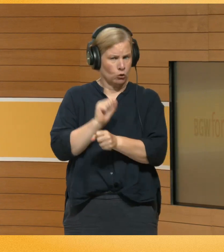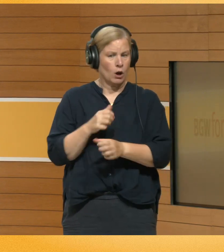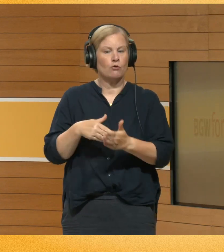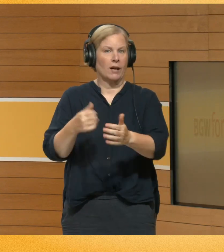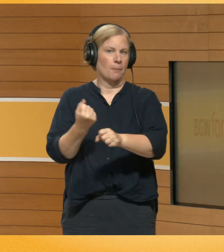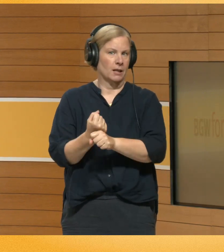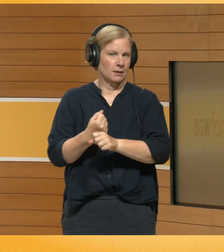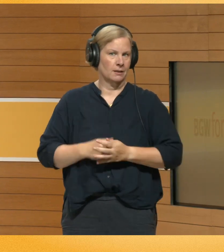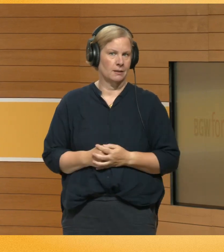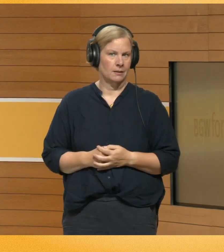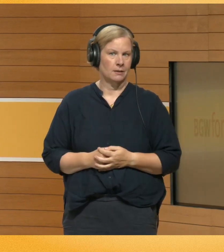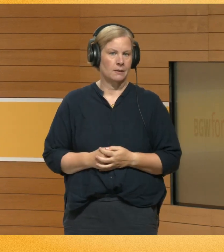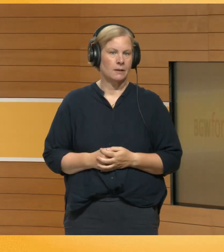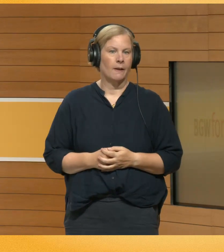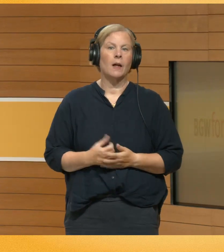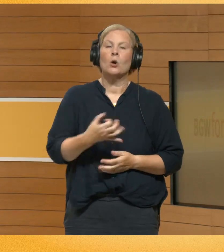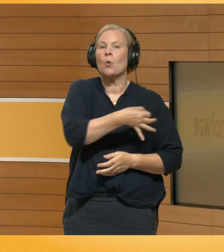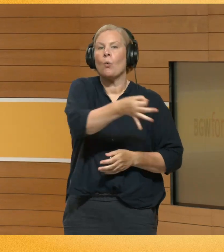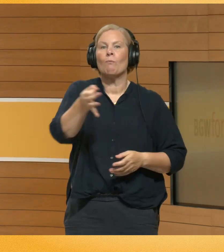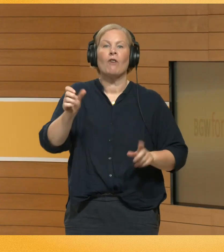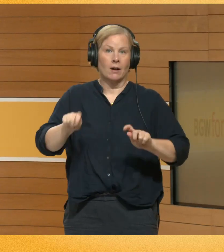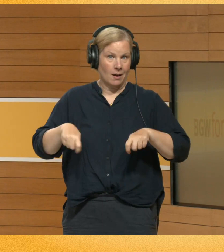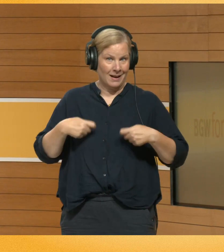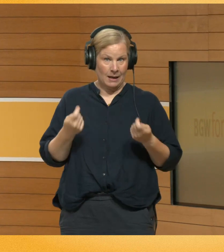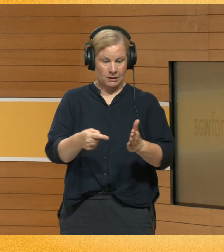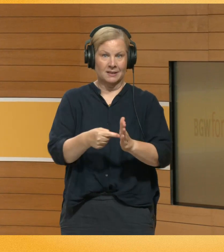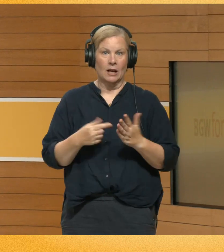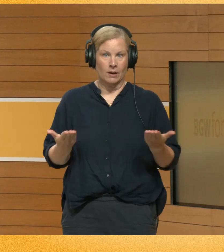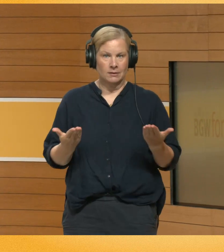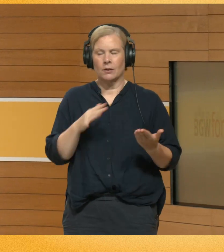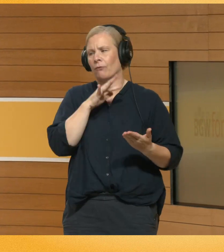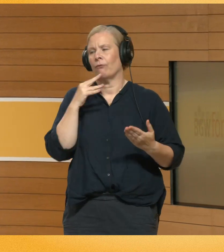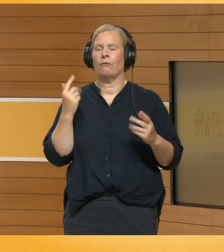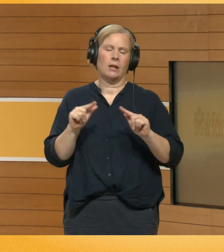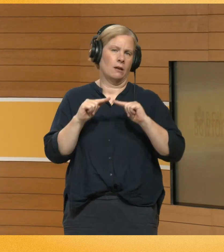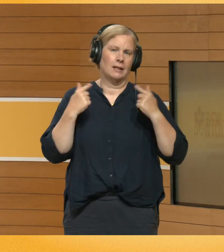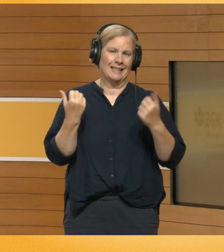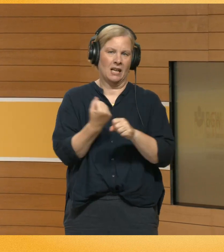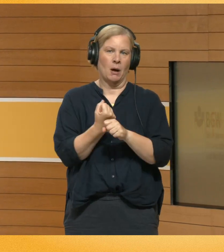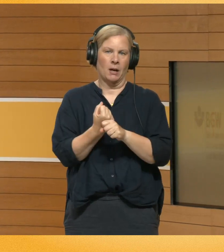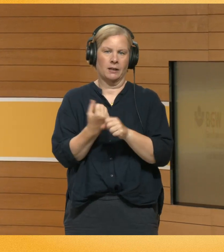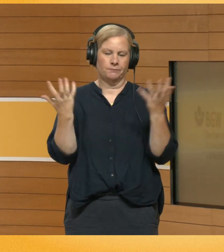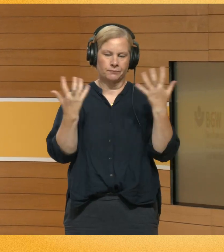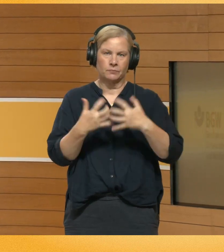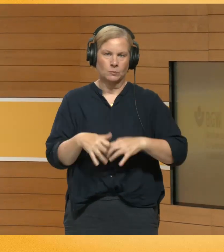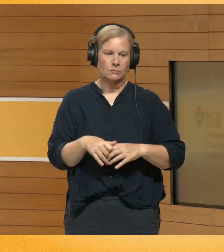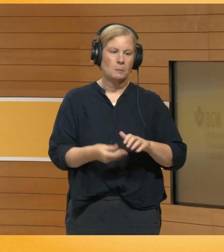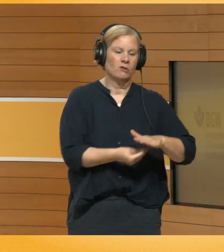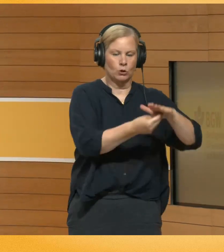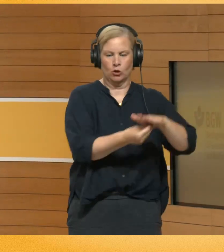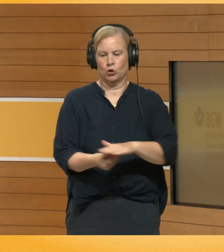teamwork and mutual support from colleagues was a key approach for building resilience